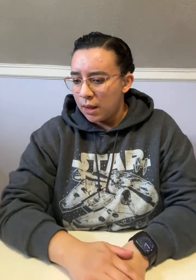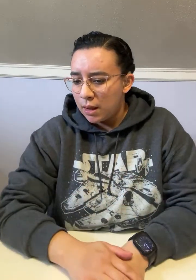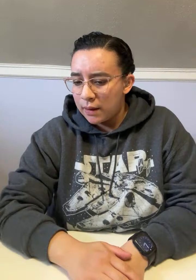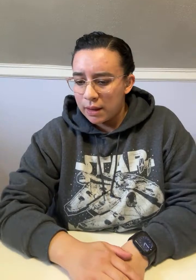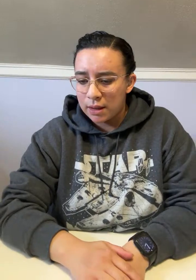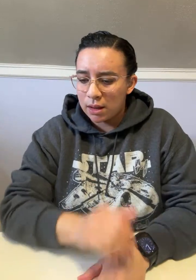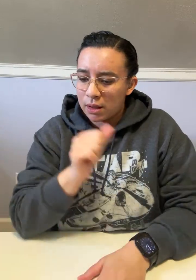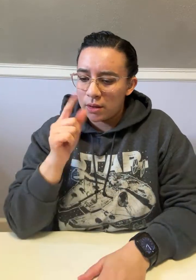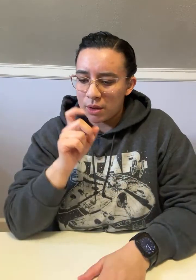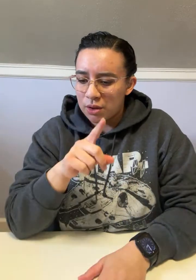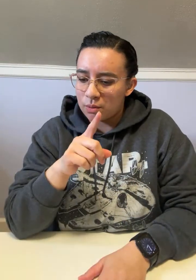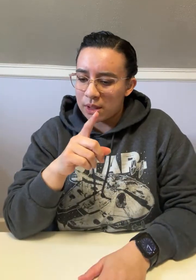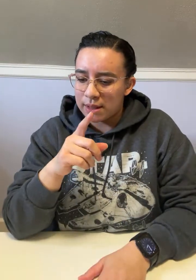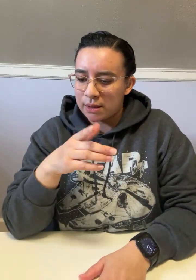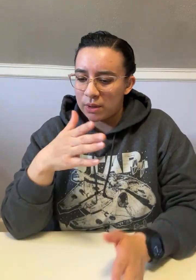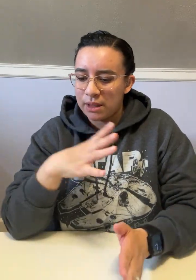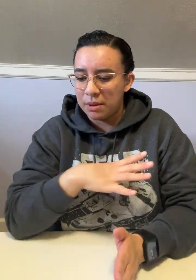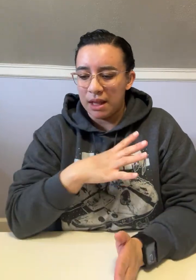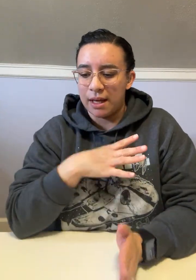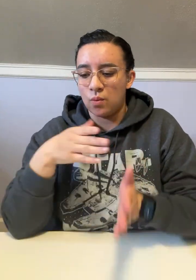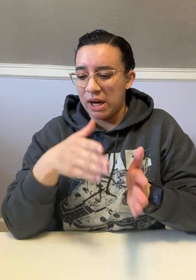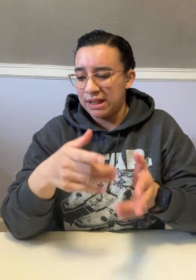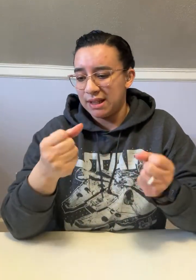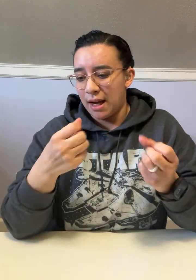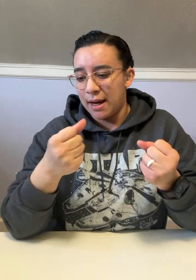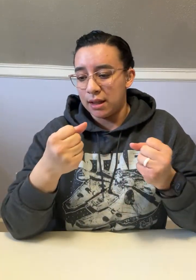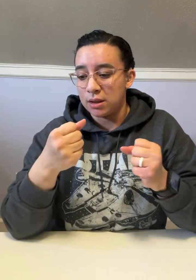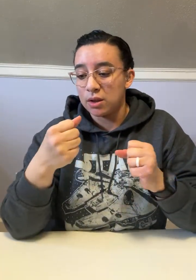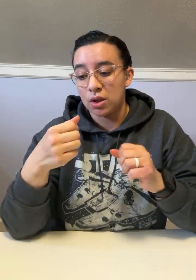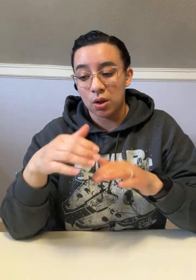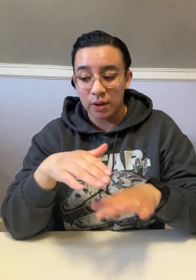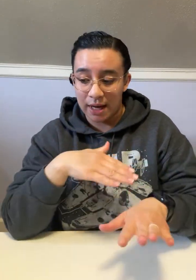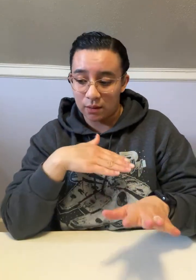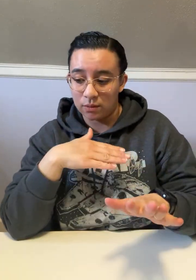And then another question was, what's the polite way to sign slow down?